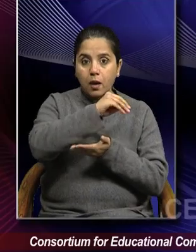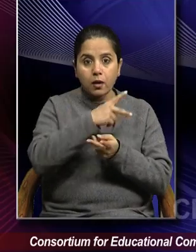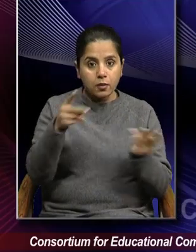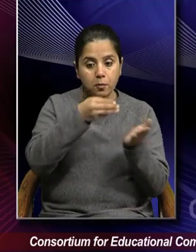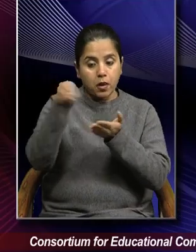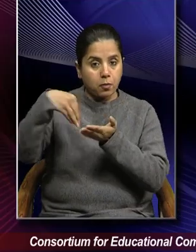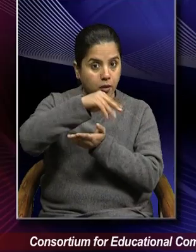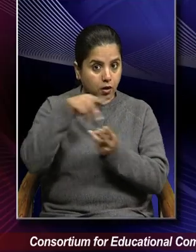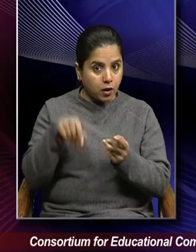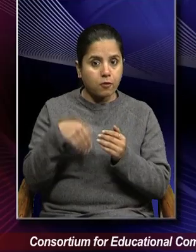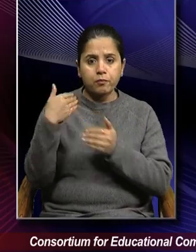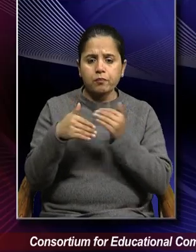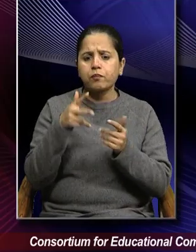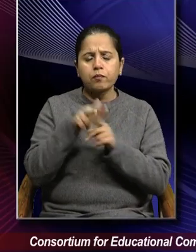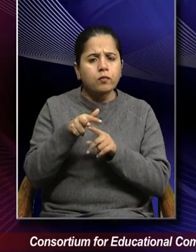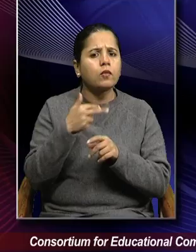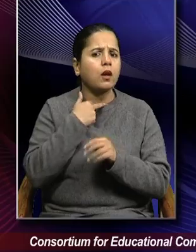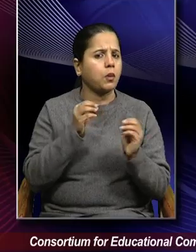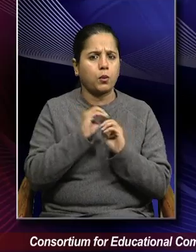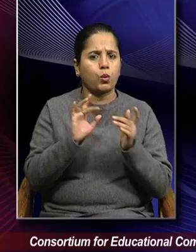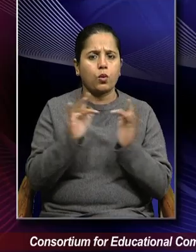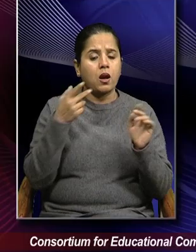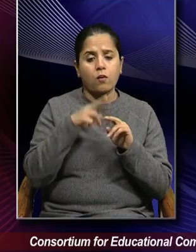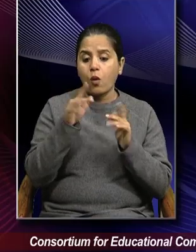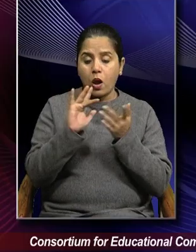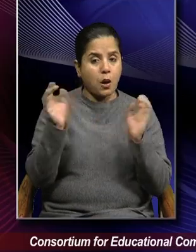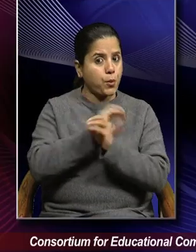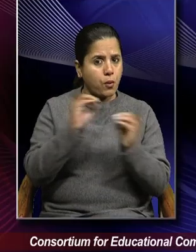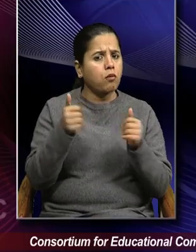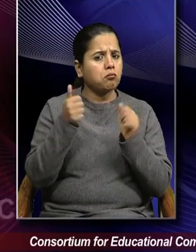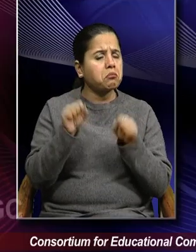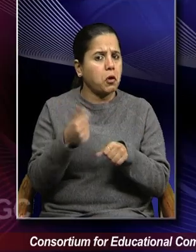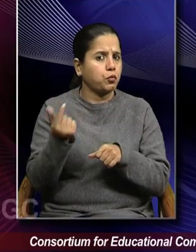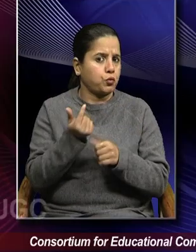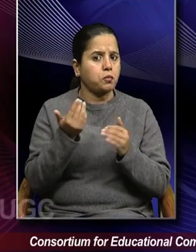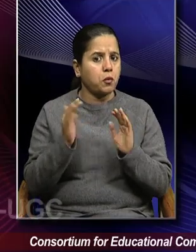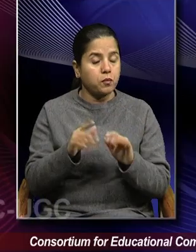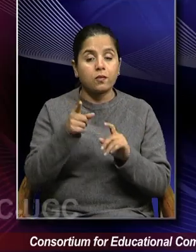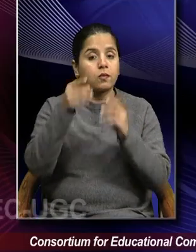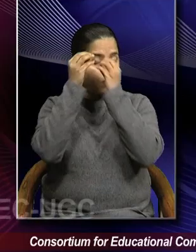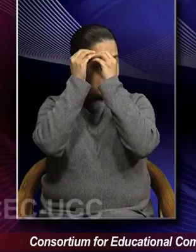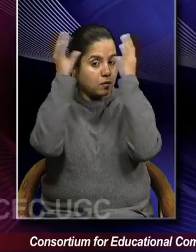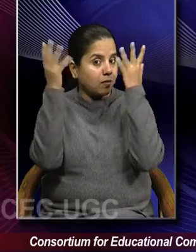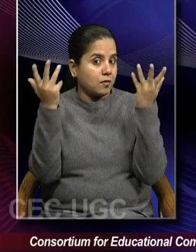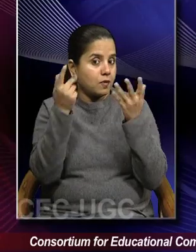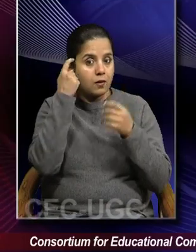requiring constant internet connectivity. Even when you are offline, it can be used. So imagine the kind of